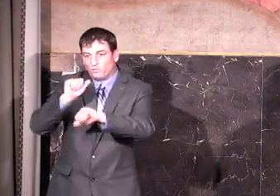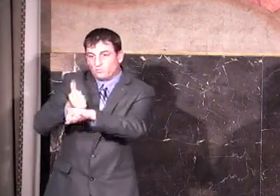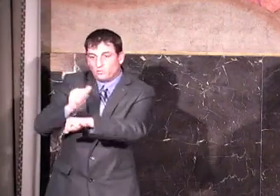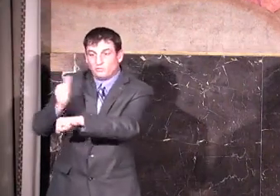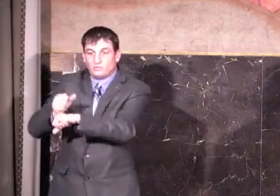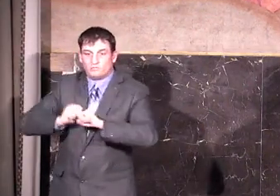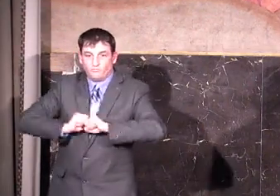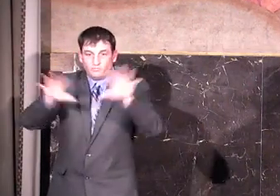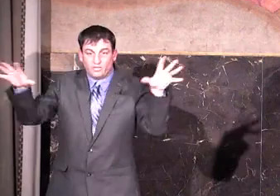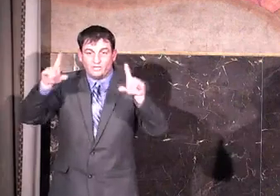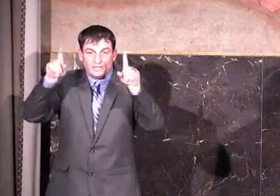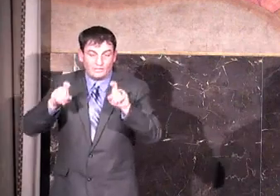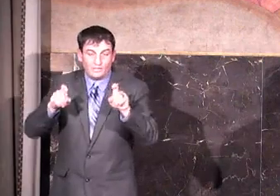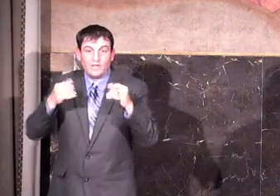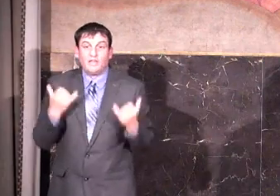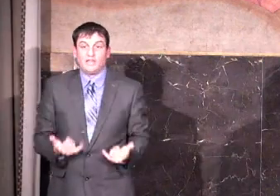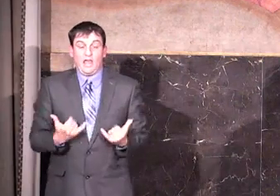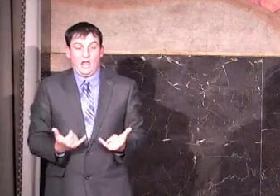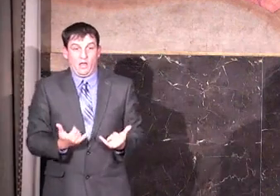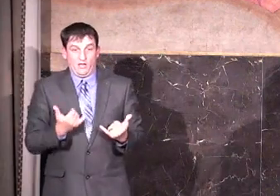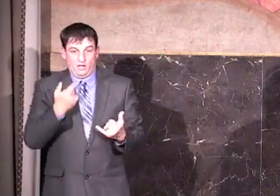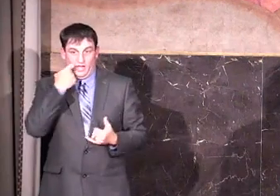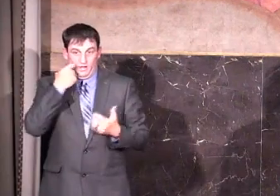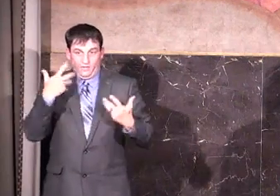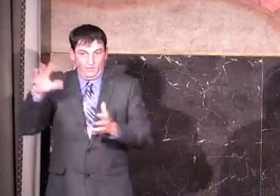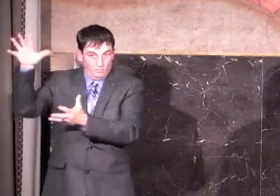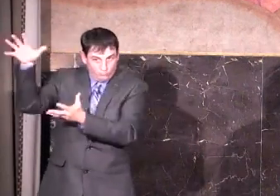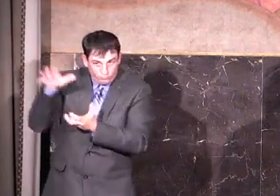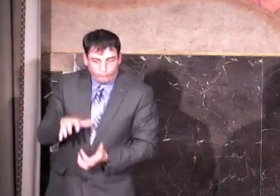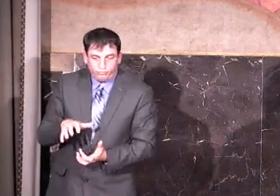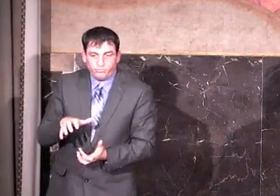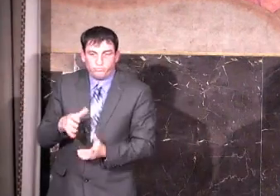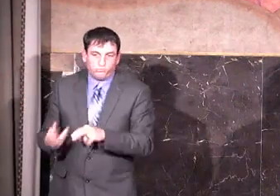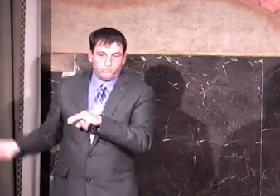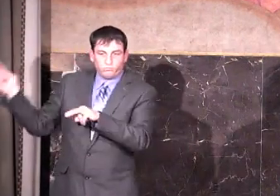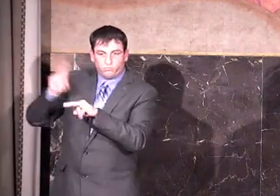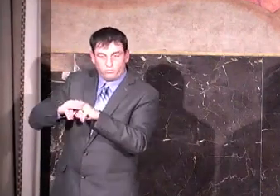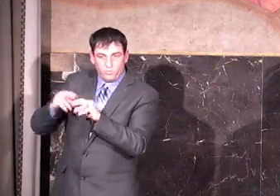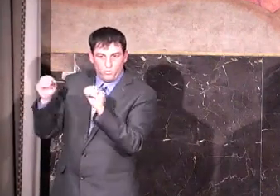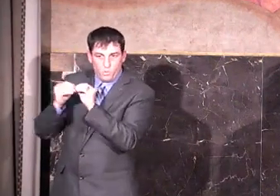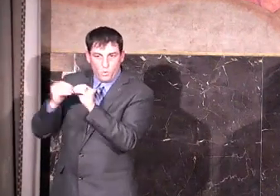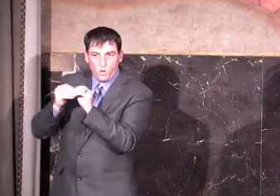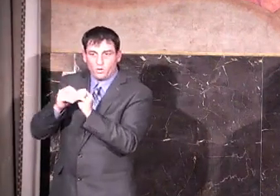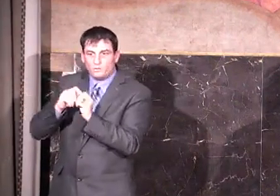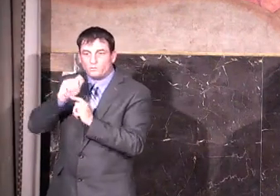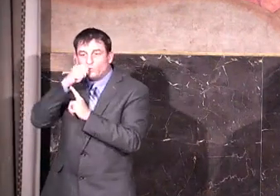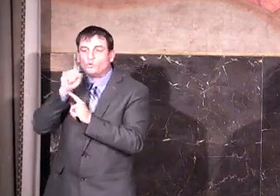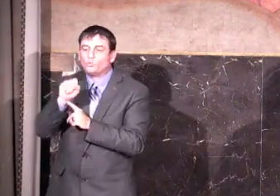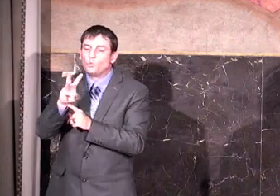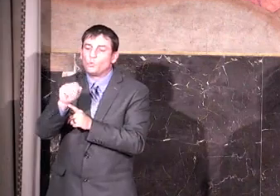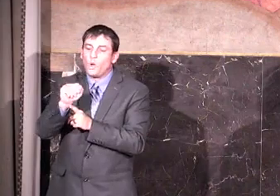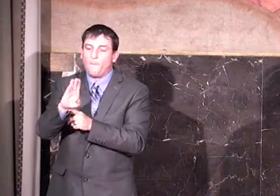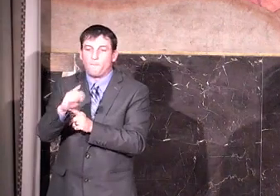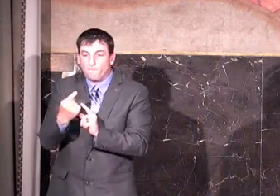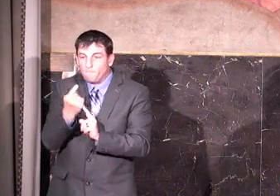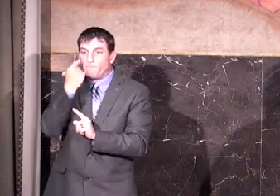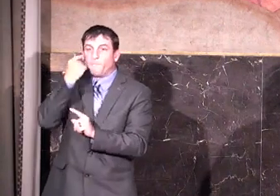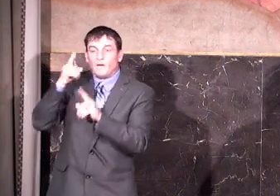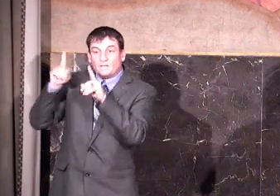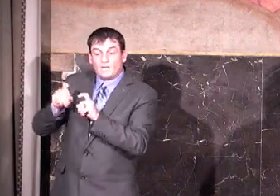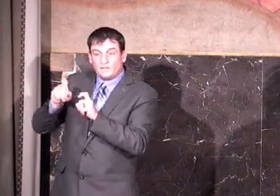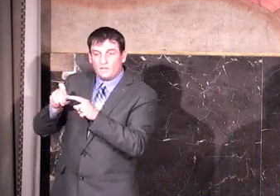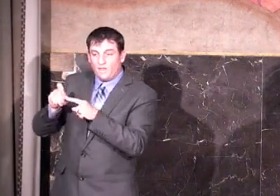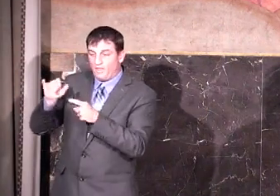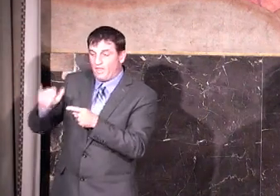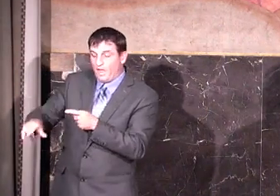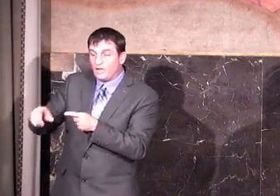pushed out. Now that we have a significant increase coming in swab availability, and we've talked about previously how those